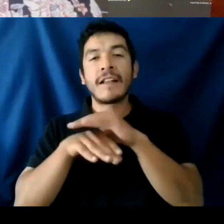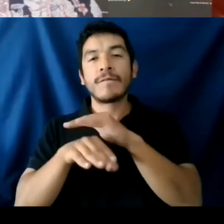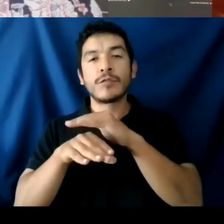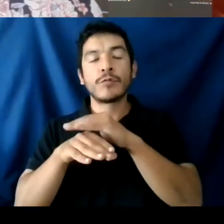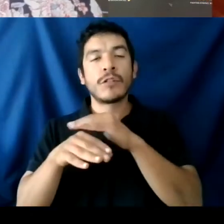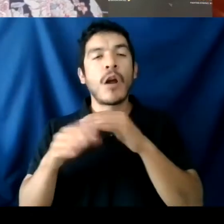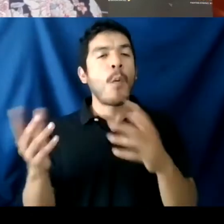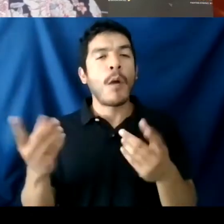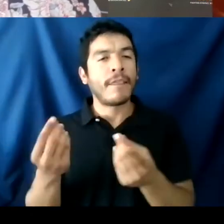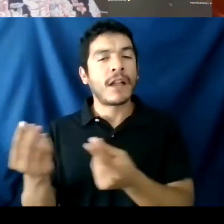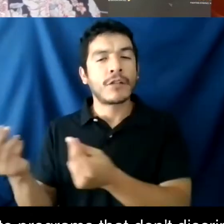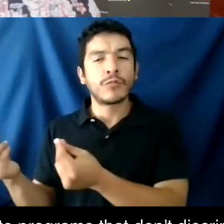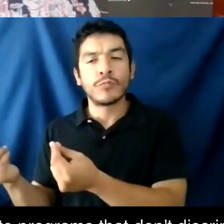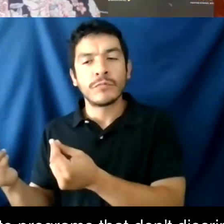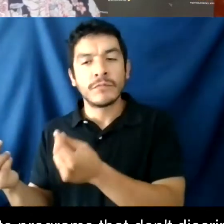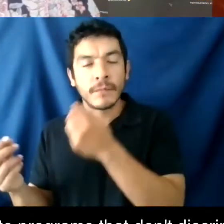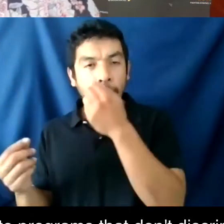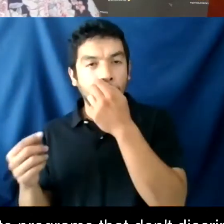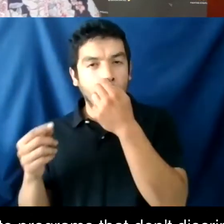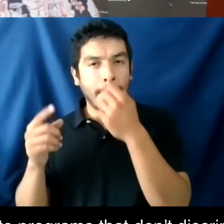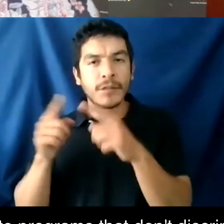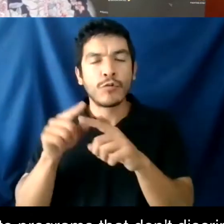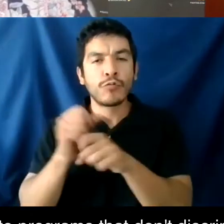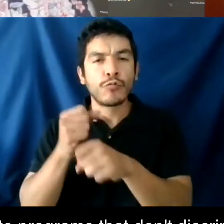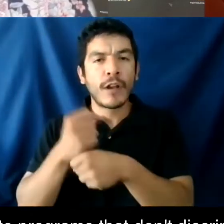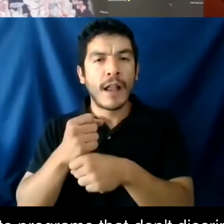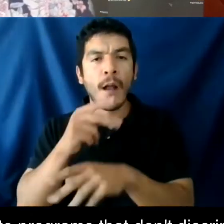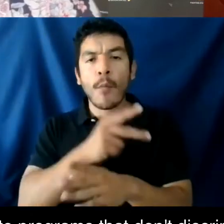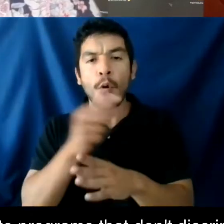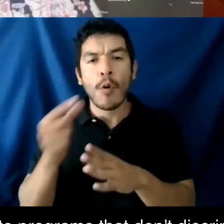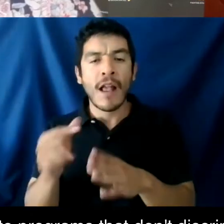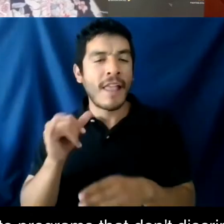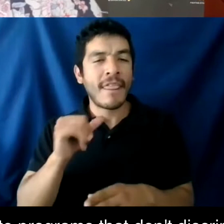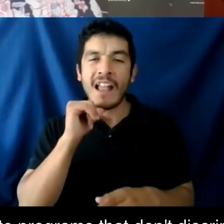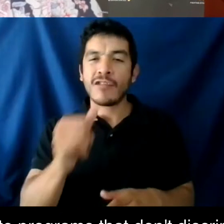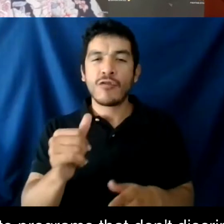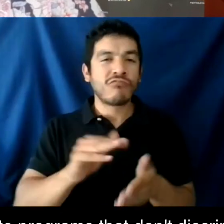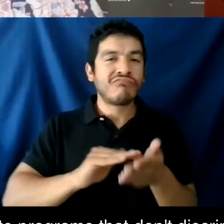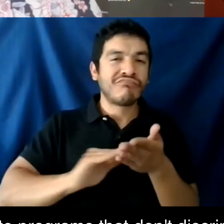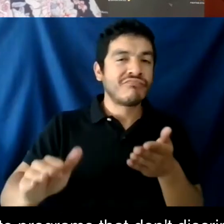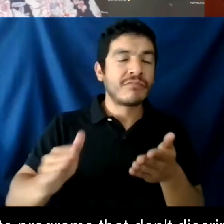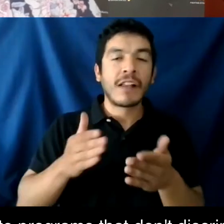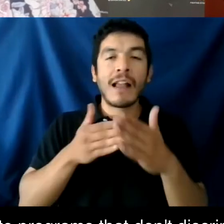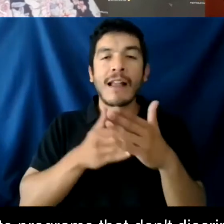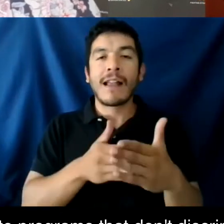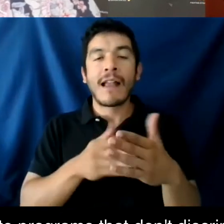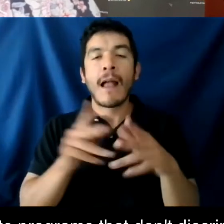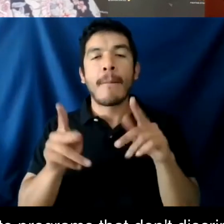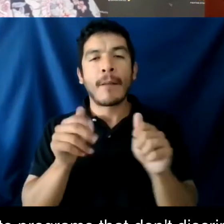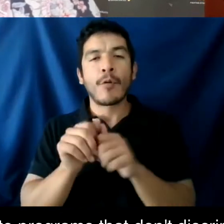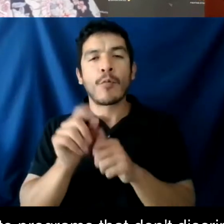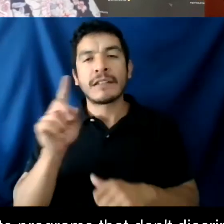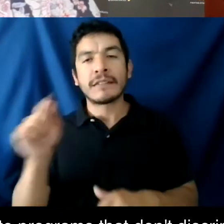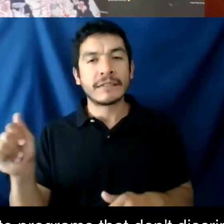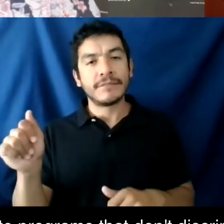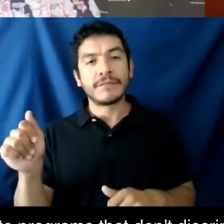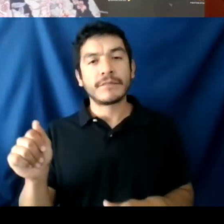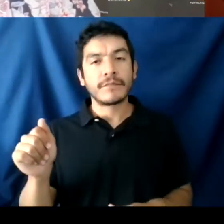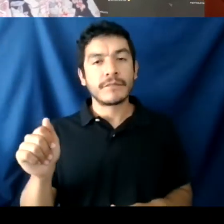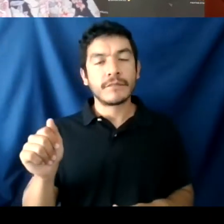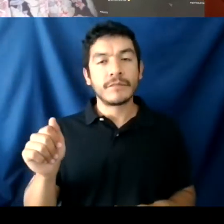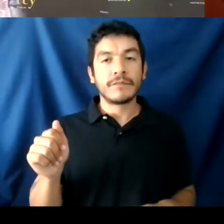can do to create programs that don't discriminate against people with disabilities